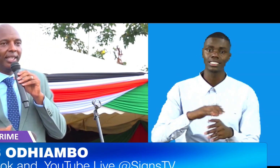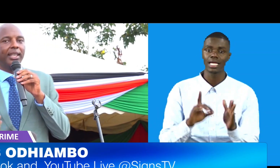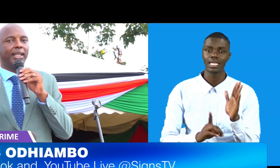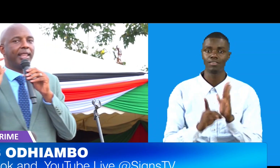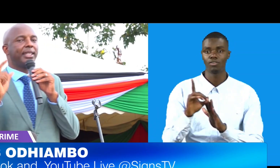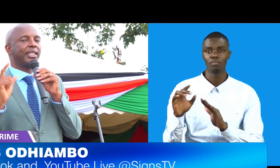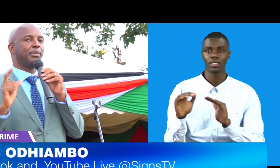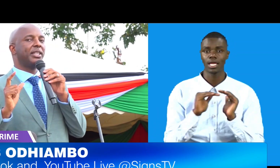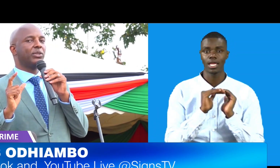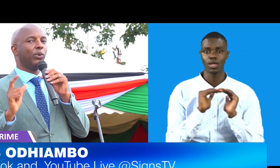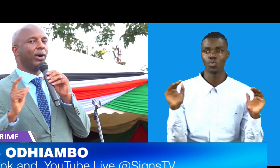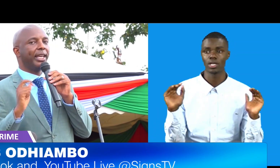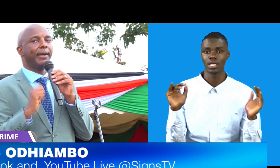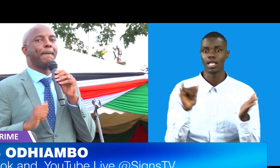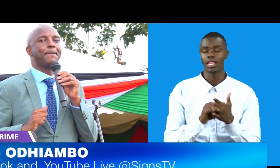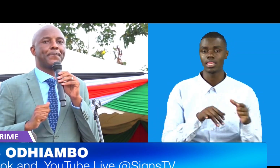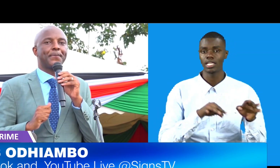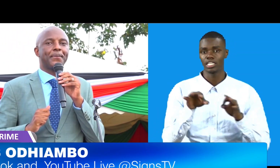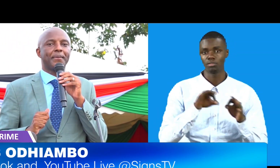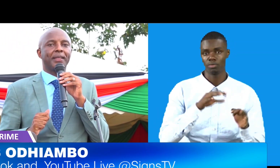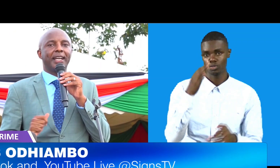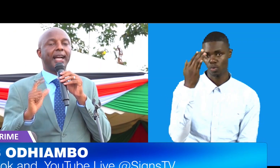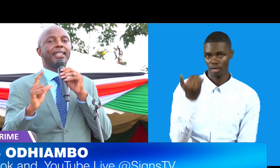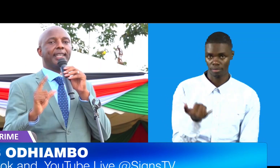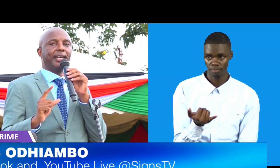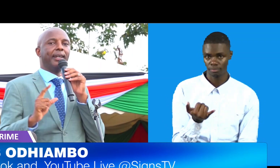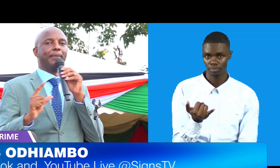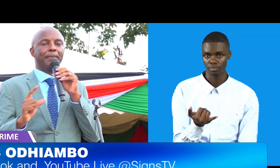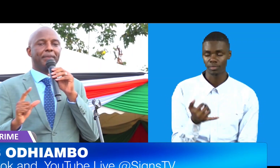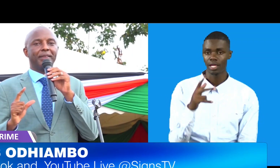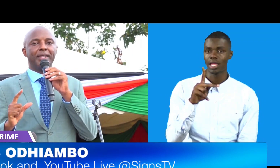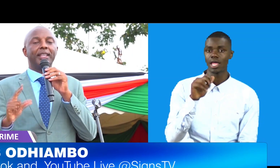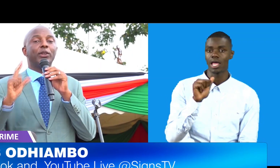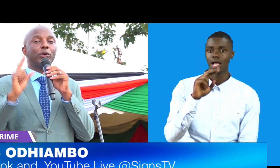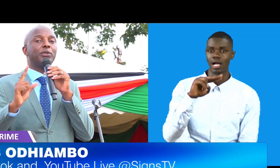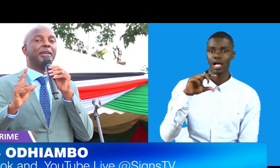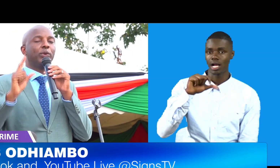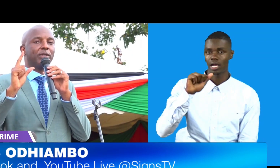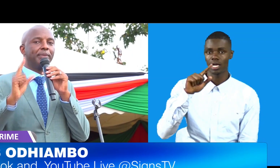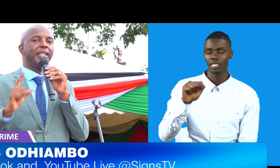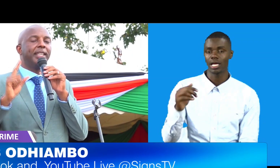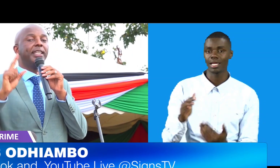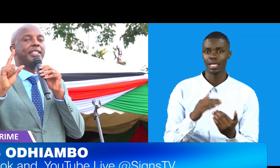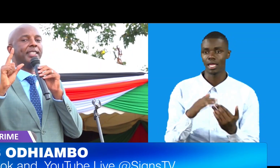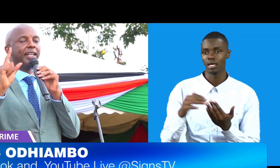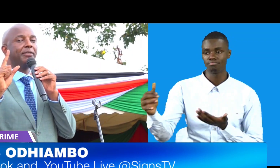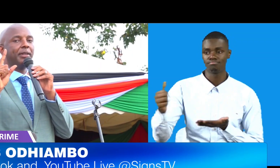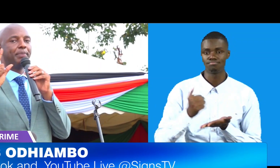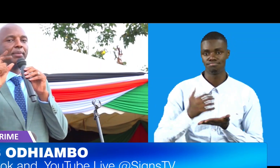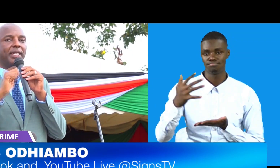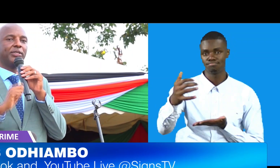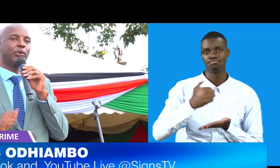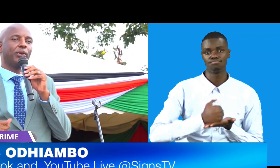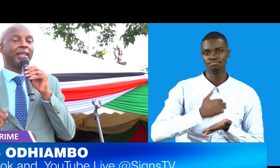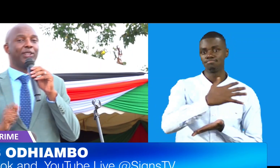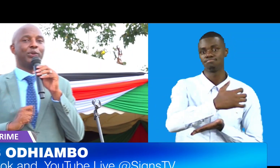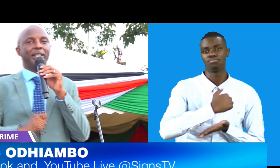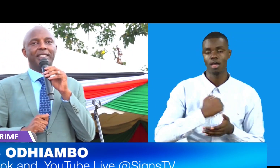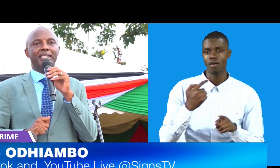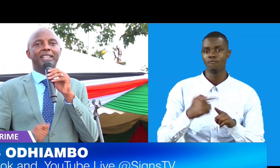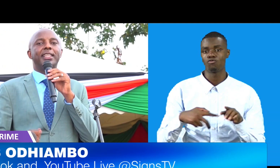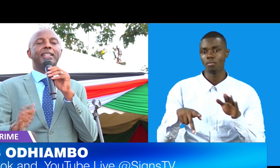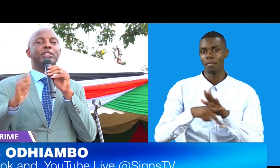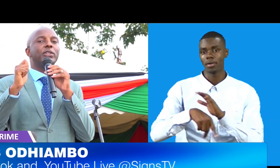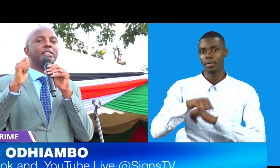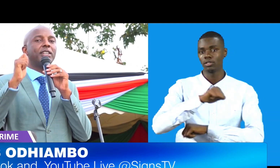equally. That explains why Kangata Care, the recruitment was made in each and every primary school. That